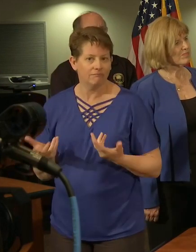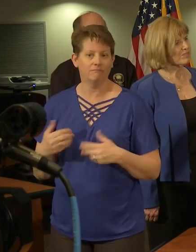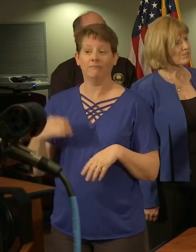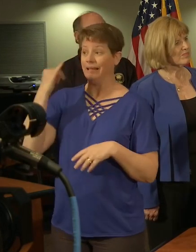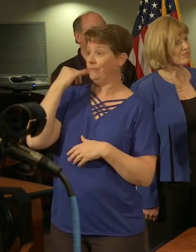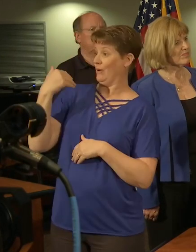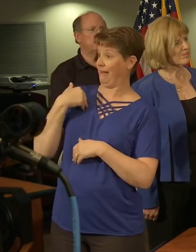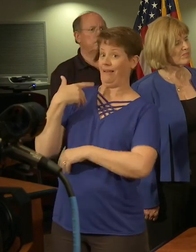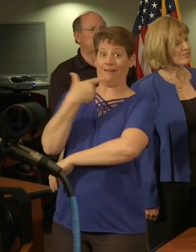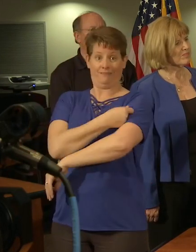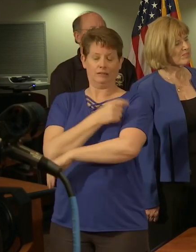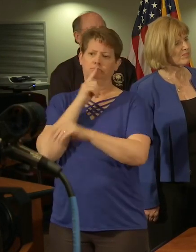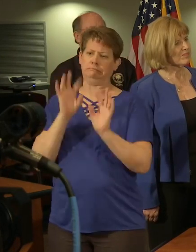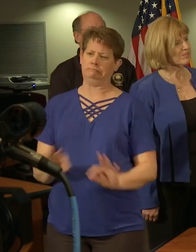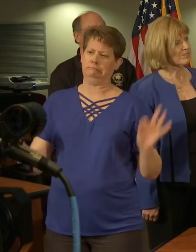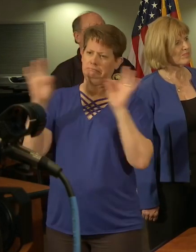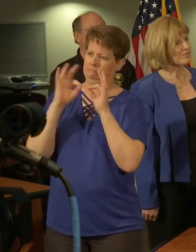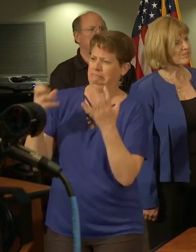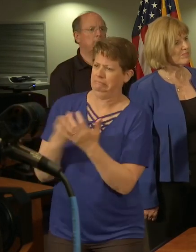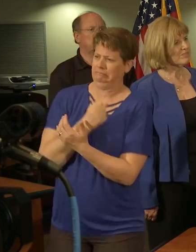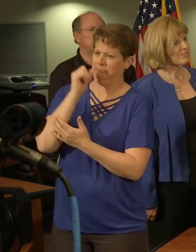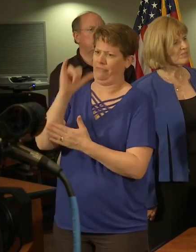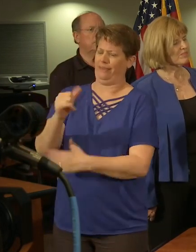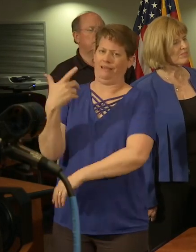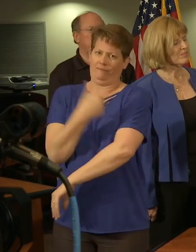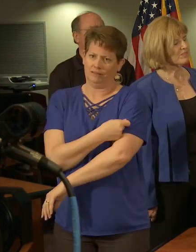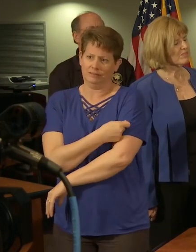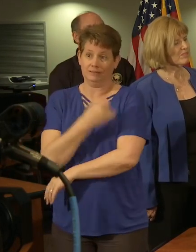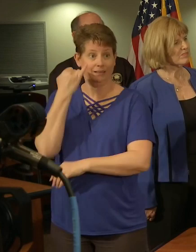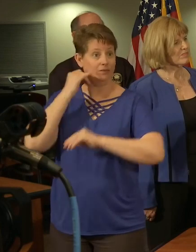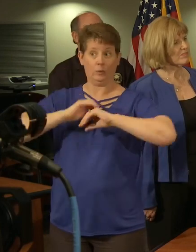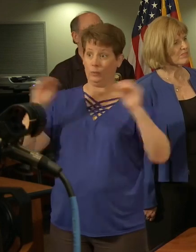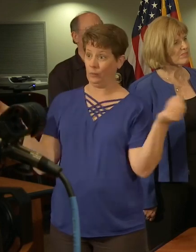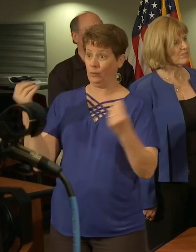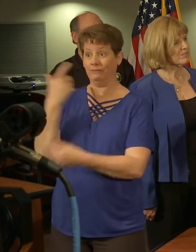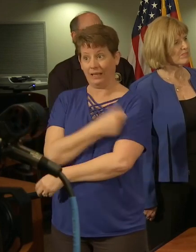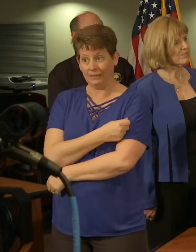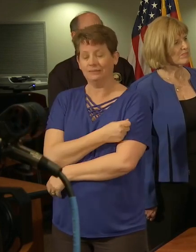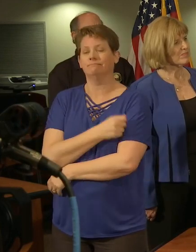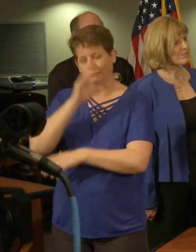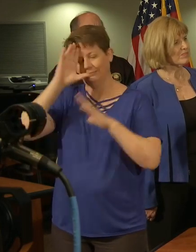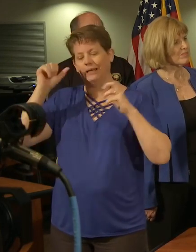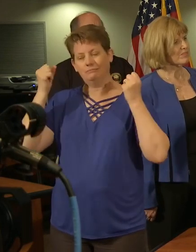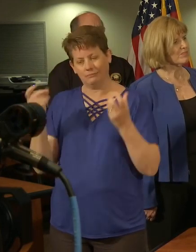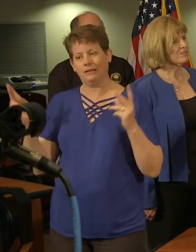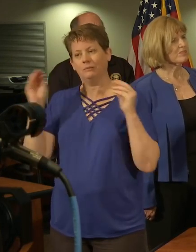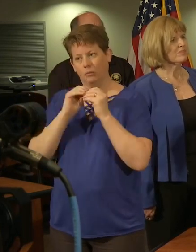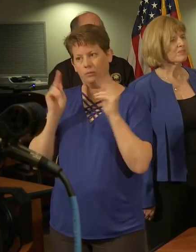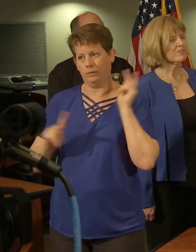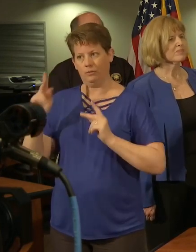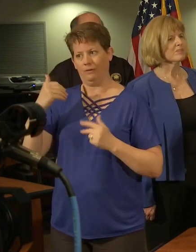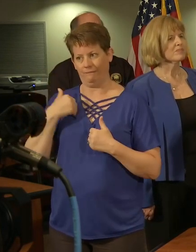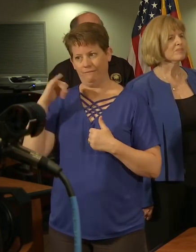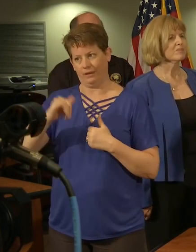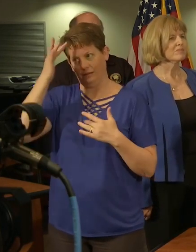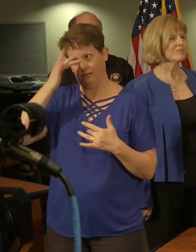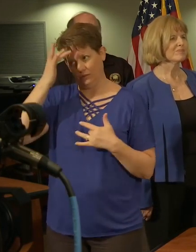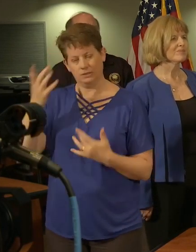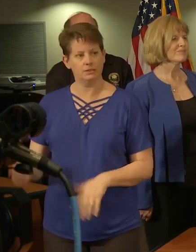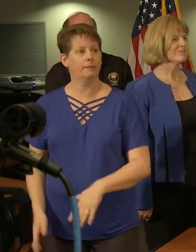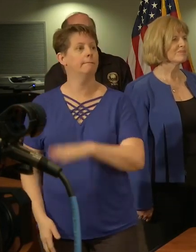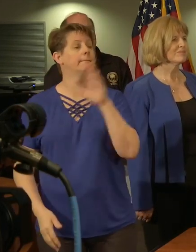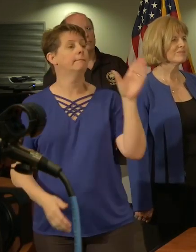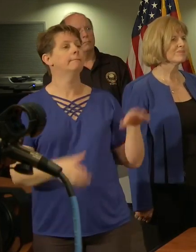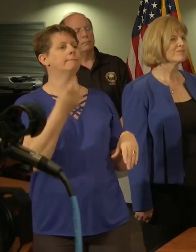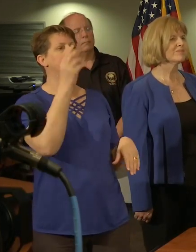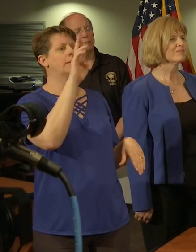is available, it is critical to take advantage of that. If we don't have a vaccine, then we expect to see larger number of cases. Dr. Bell, I know a lot of people